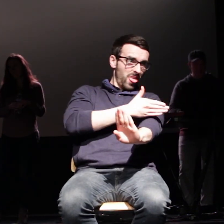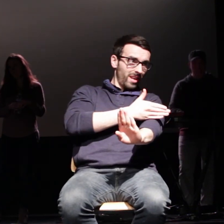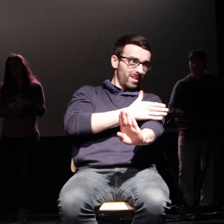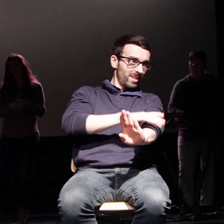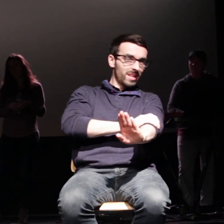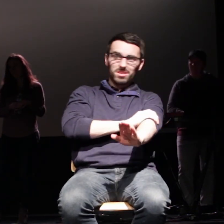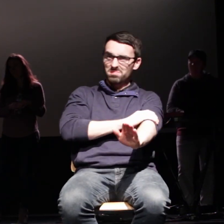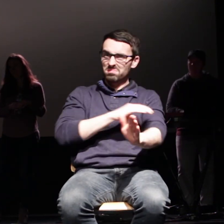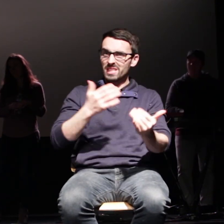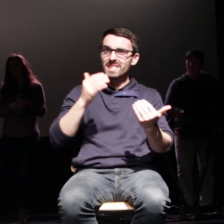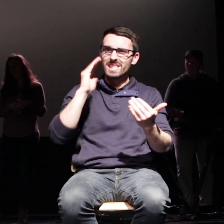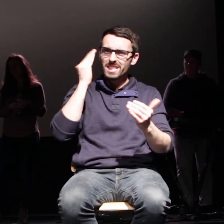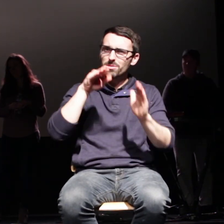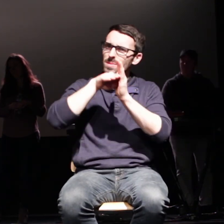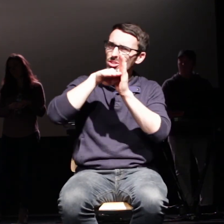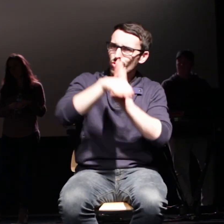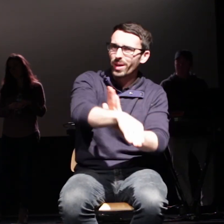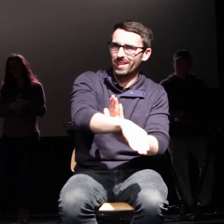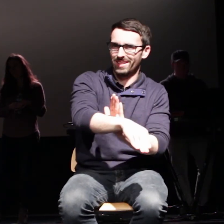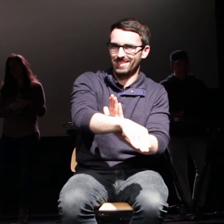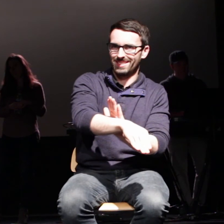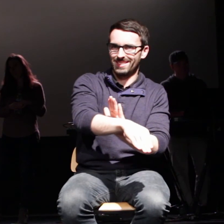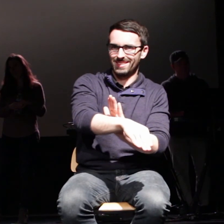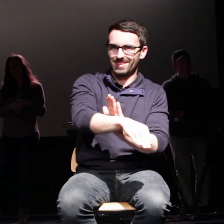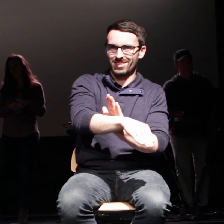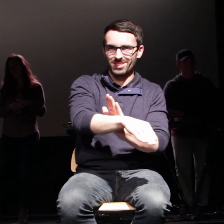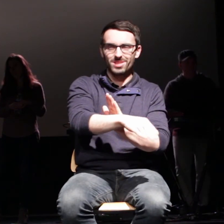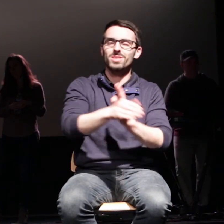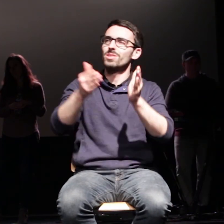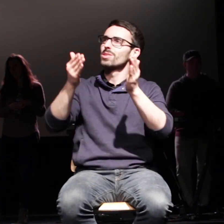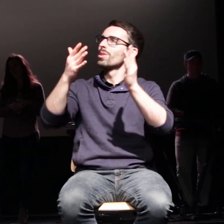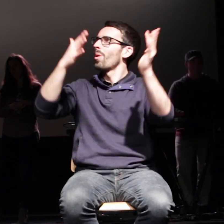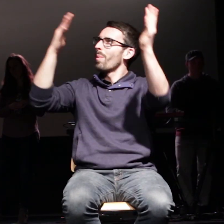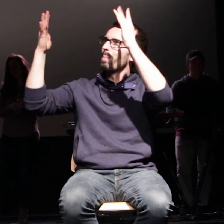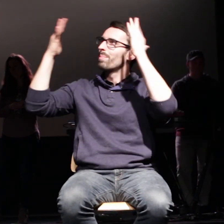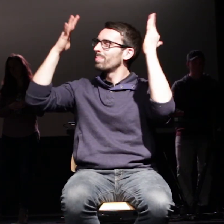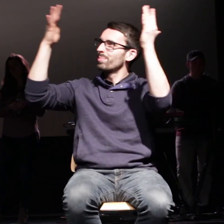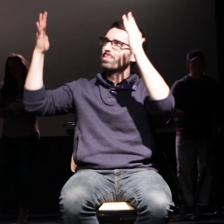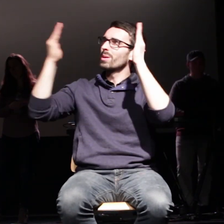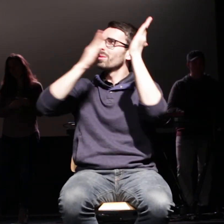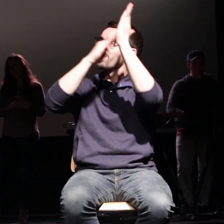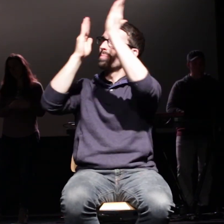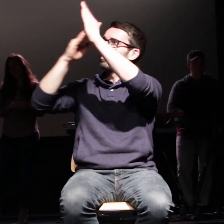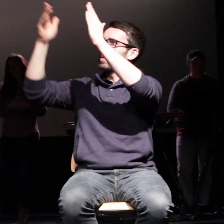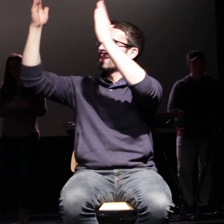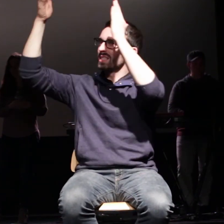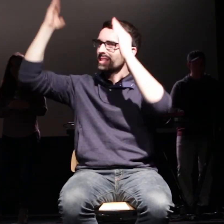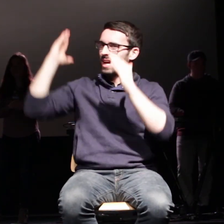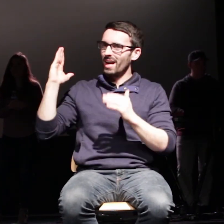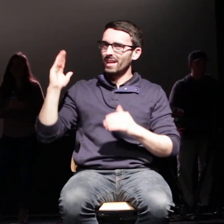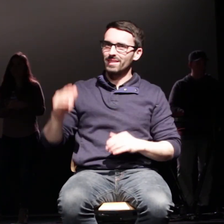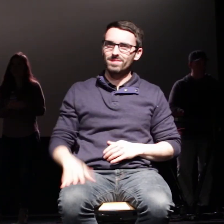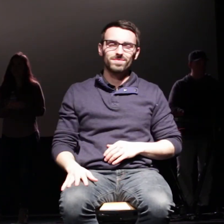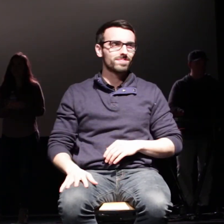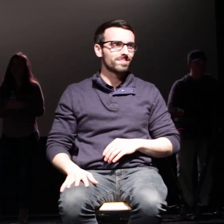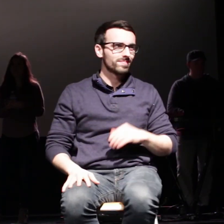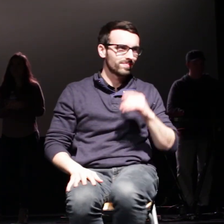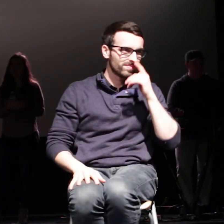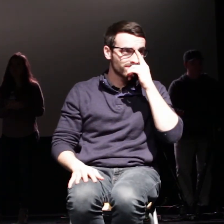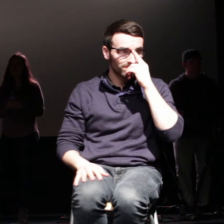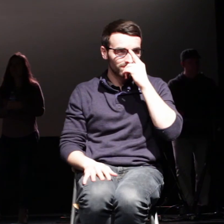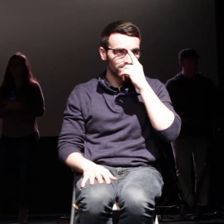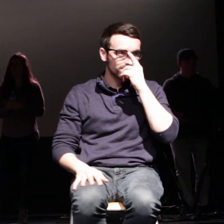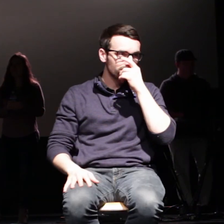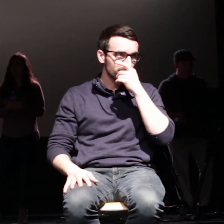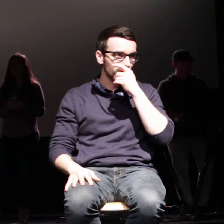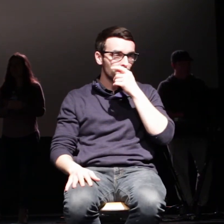to be shrinking. So praise God for that. But yeah, I go